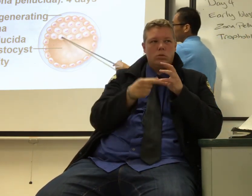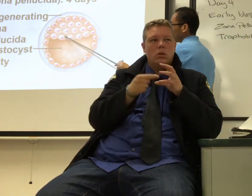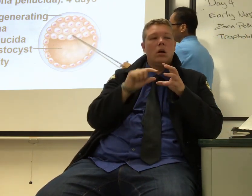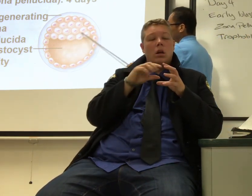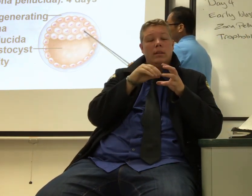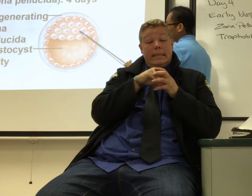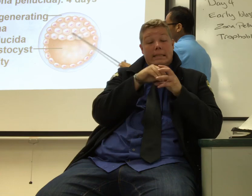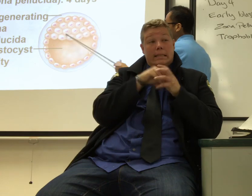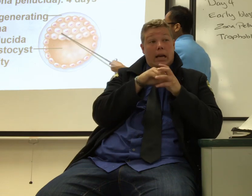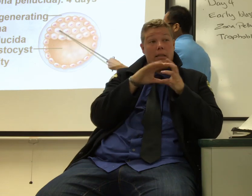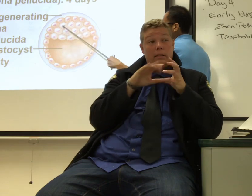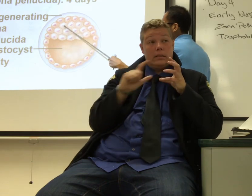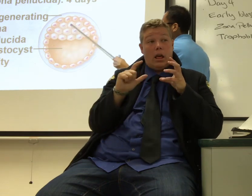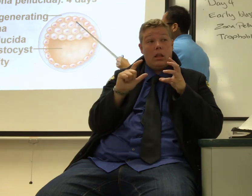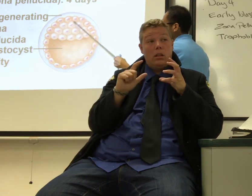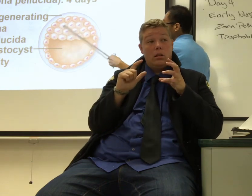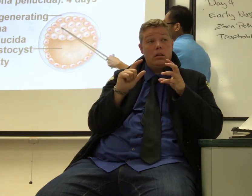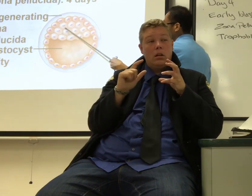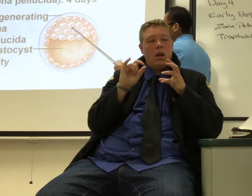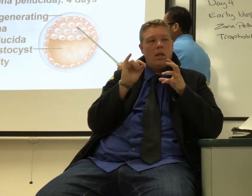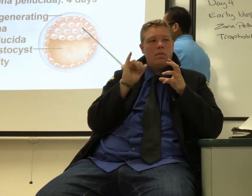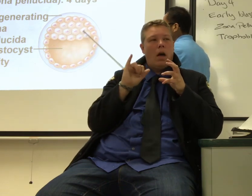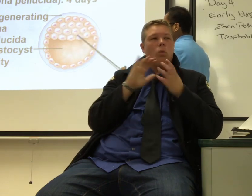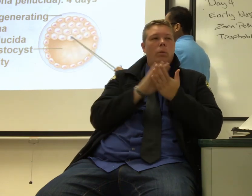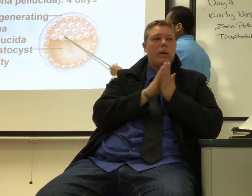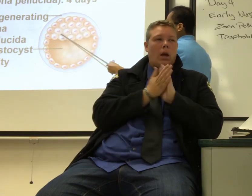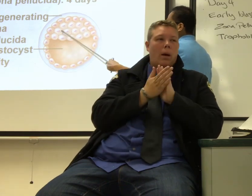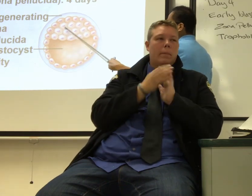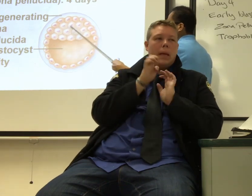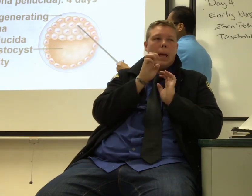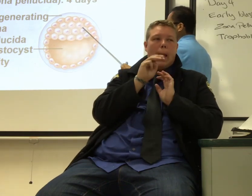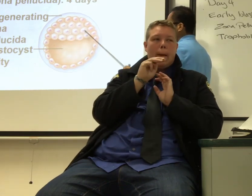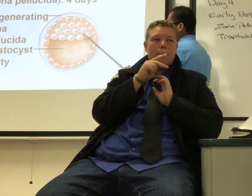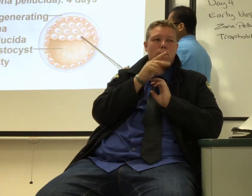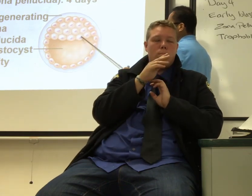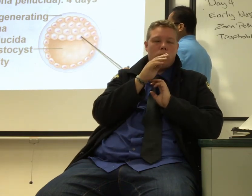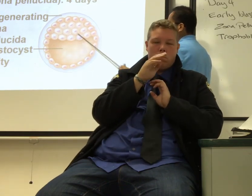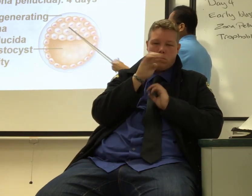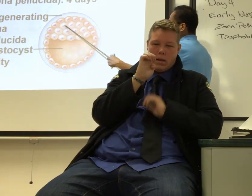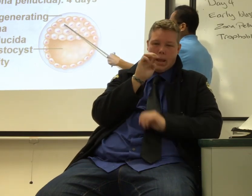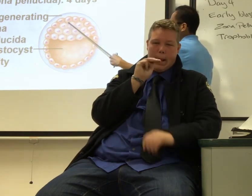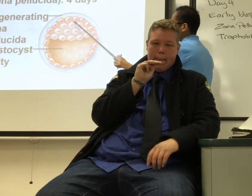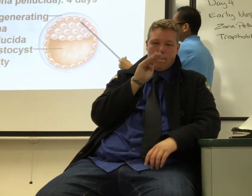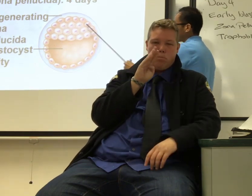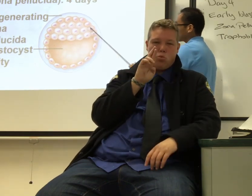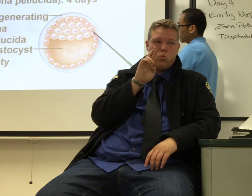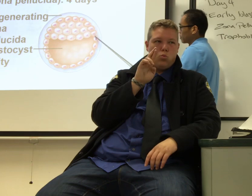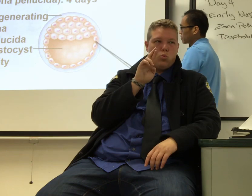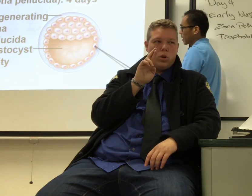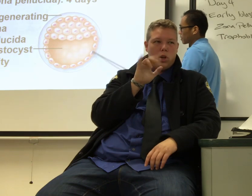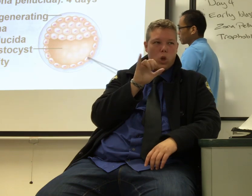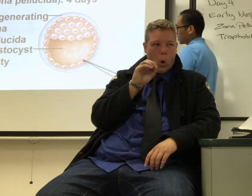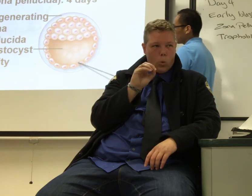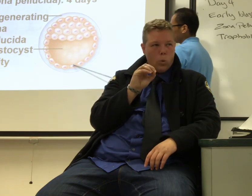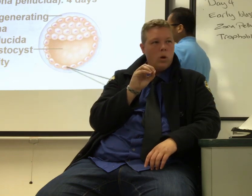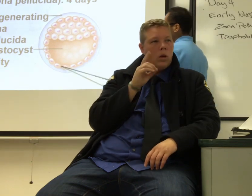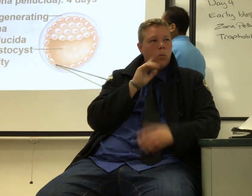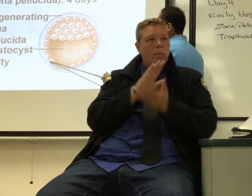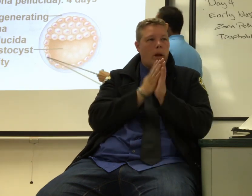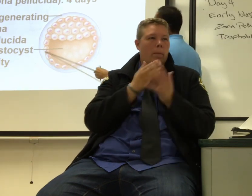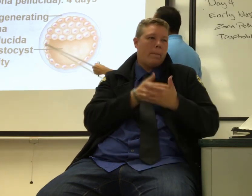on the inside, those actually will become the embryo. So that's baby. Now the trophoblast cells